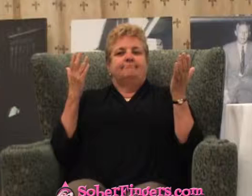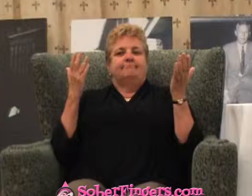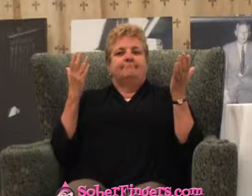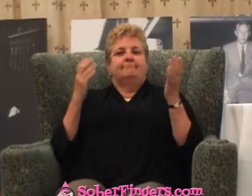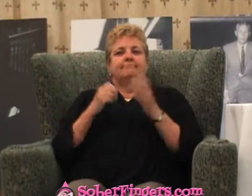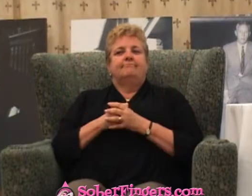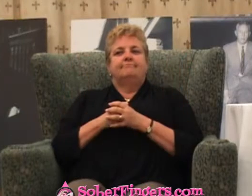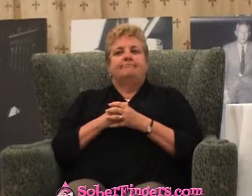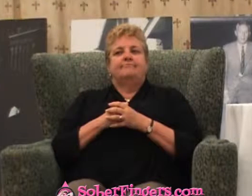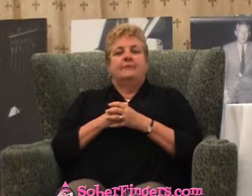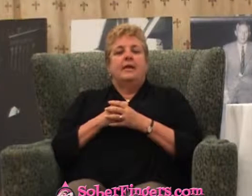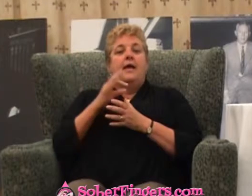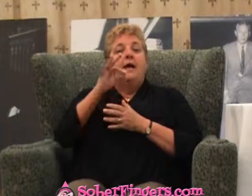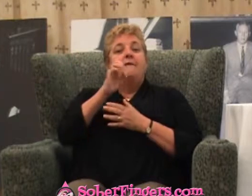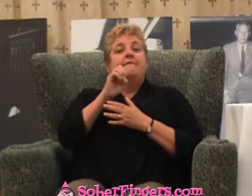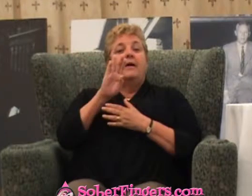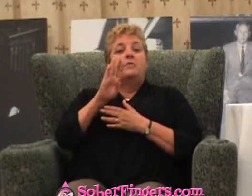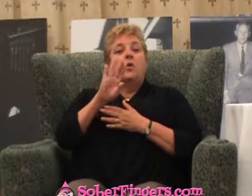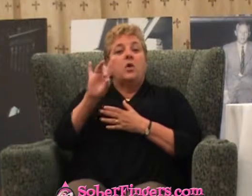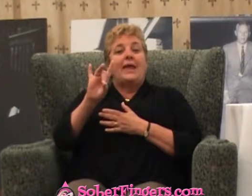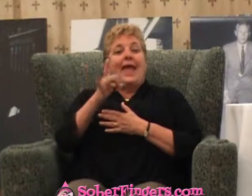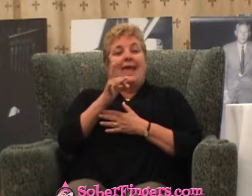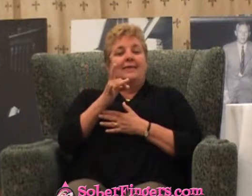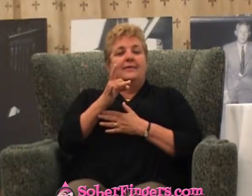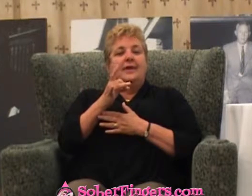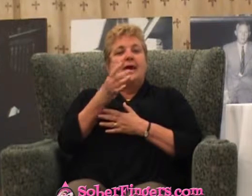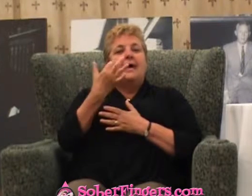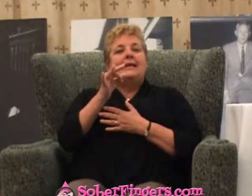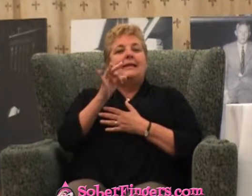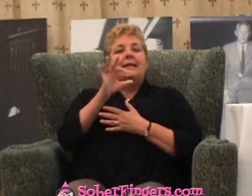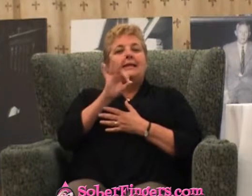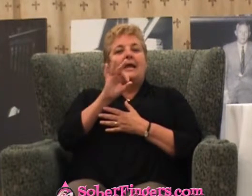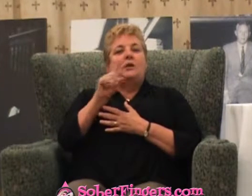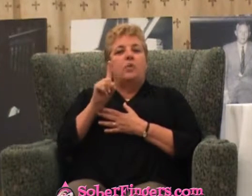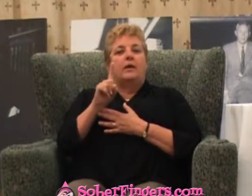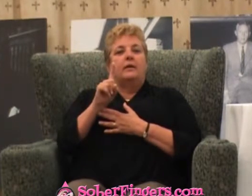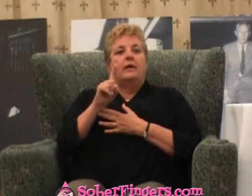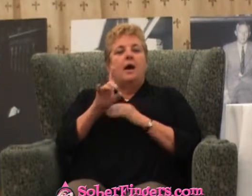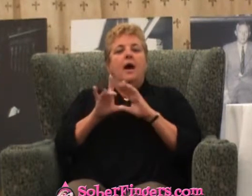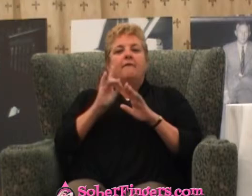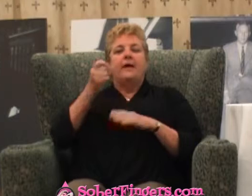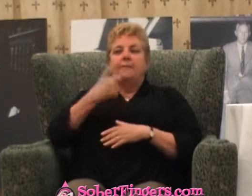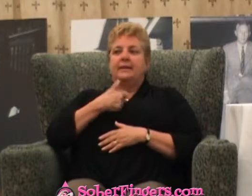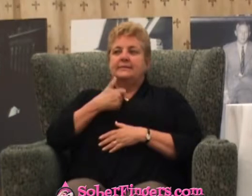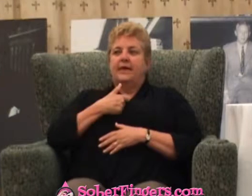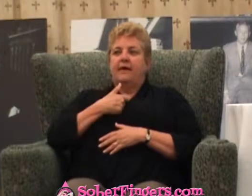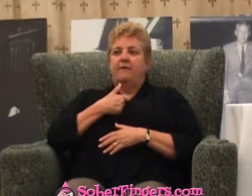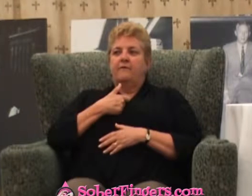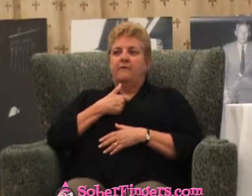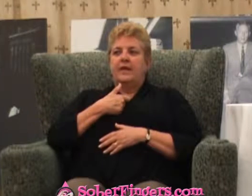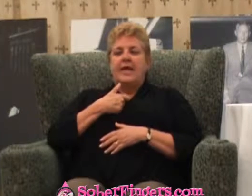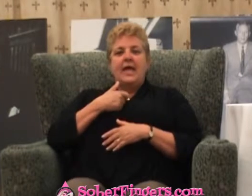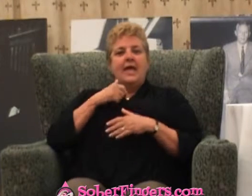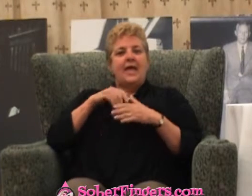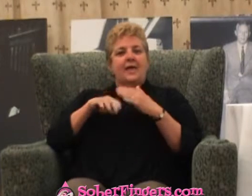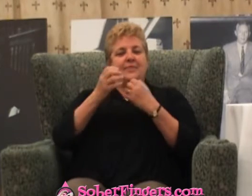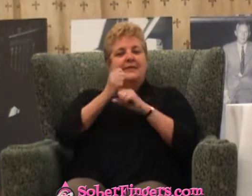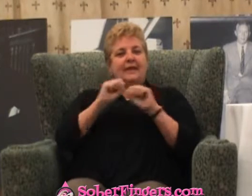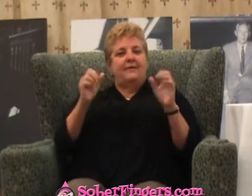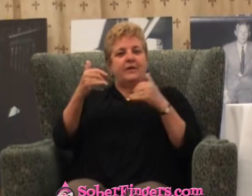On February the 8th of 1991, I found myself standing in the delivery room of Kaiser Hospital in